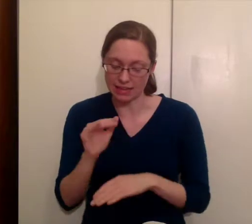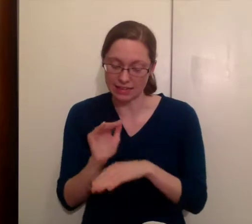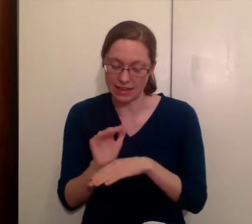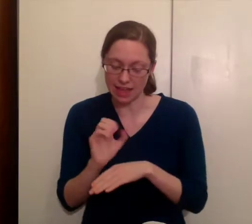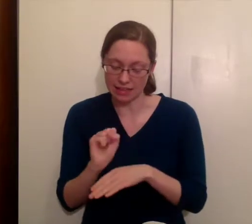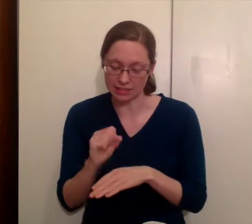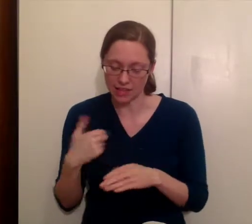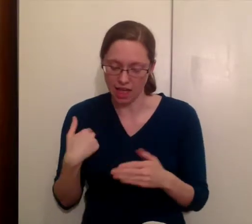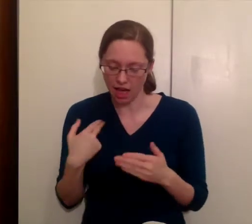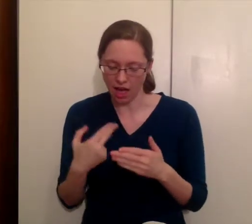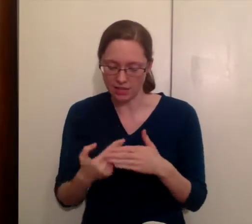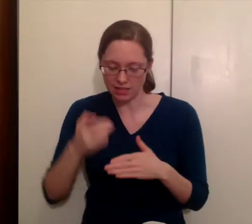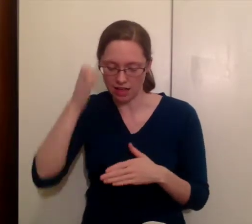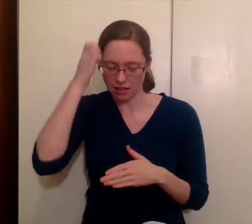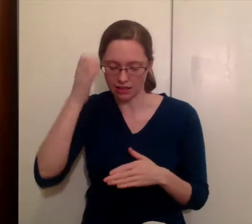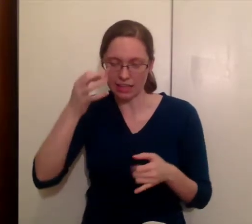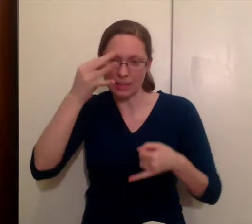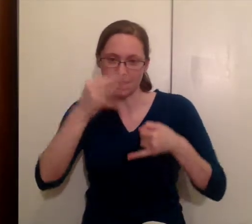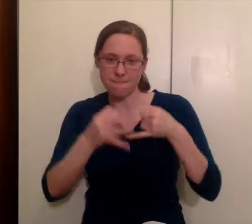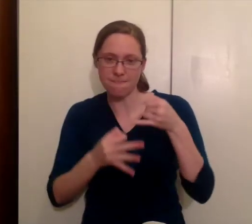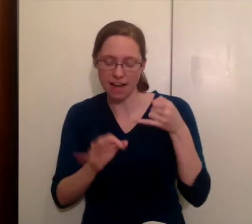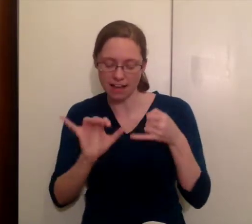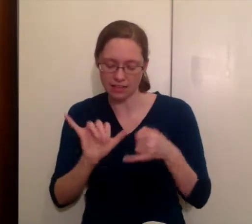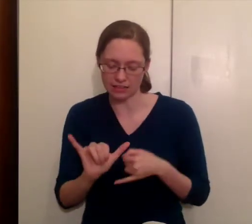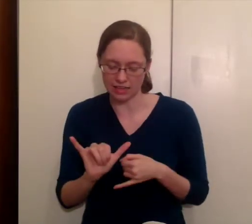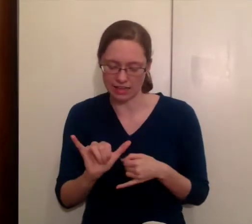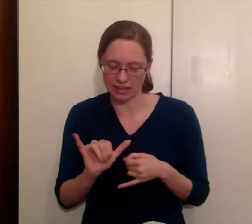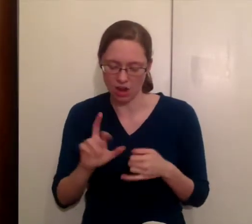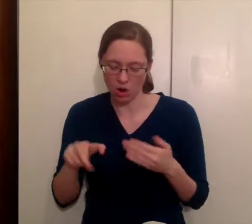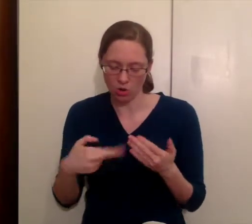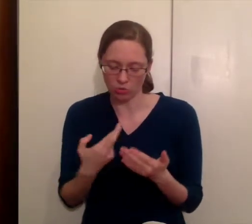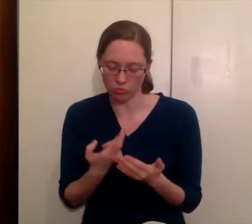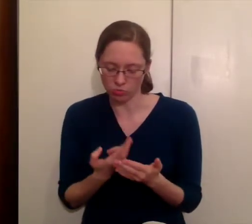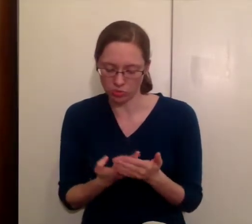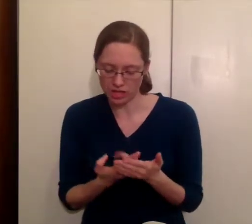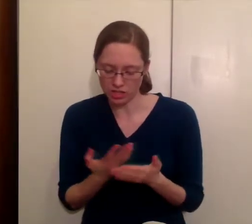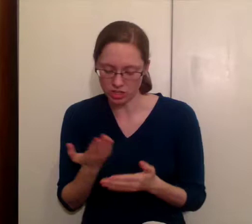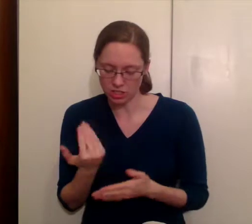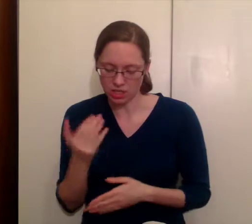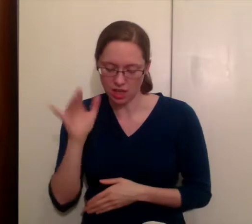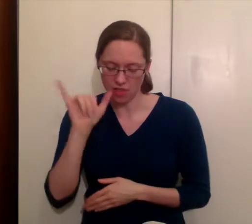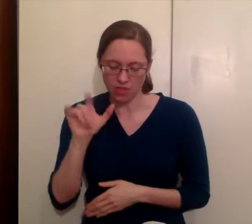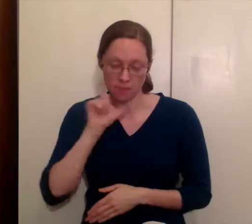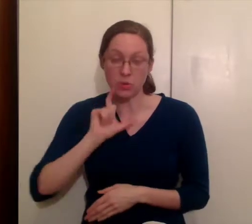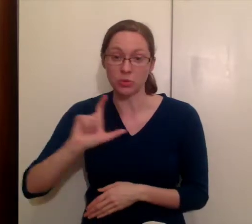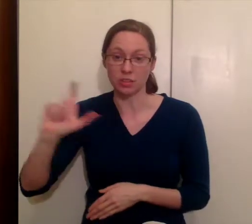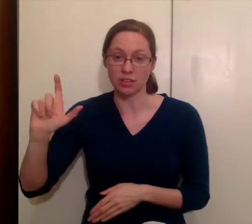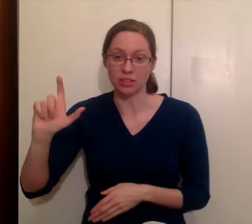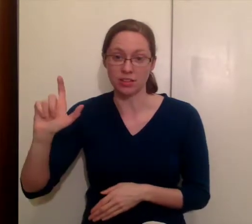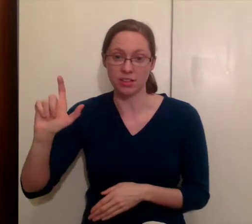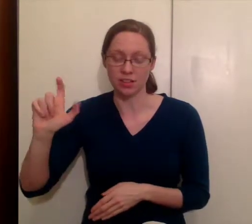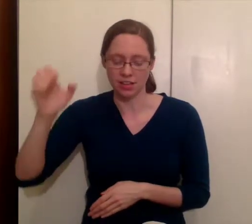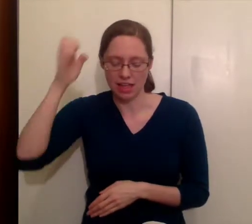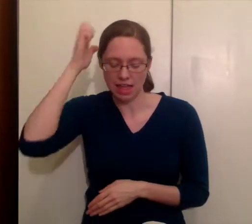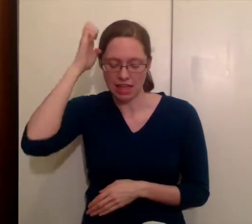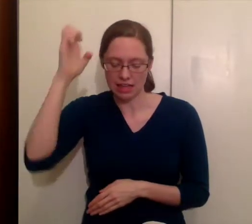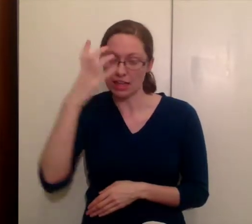and nights until he finally reached the moon.